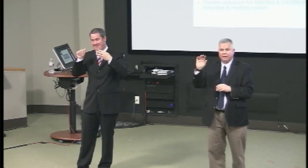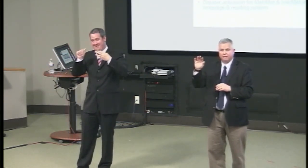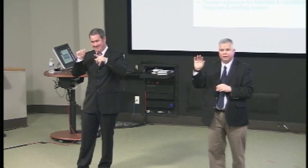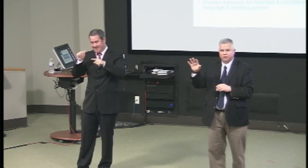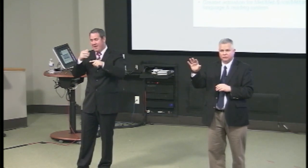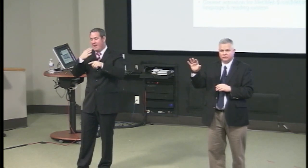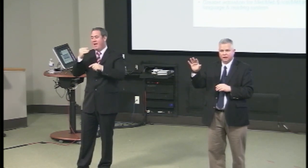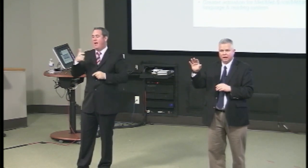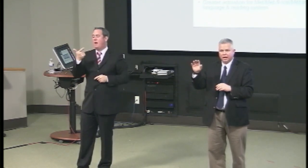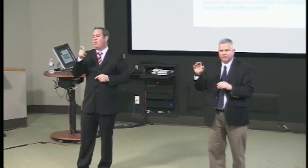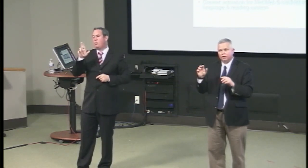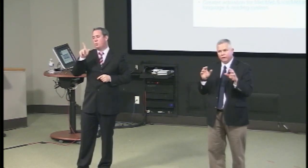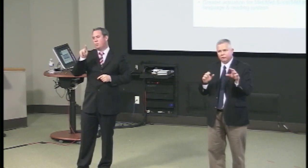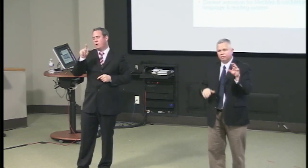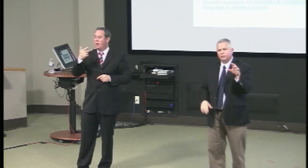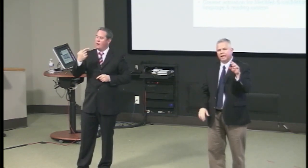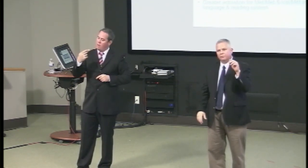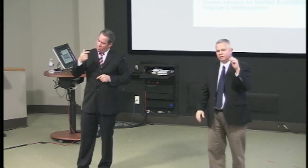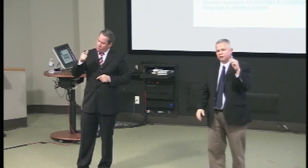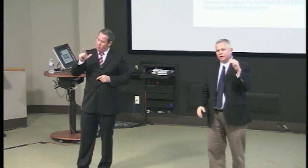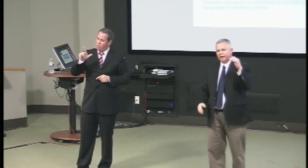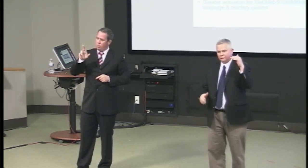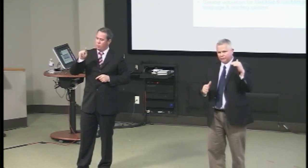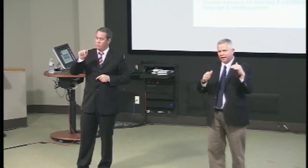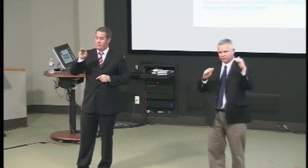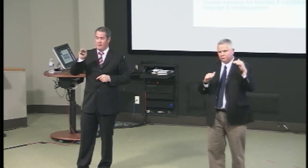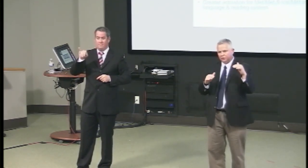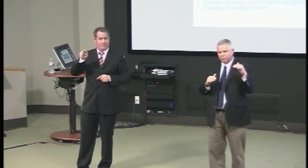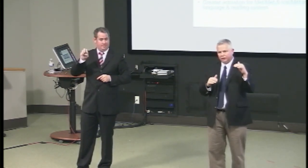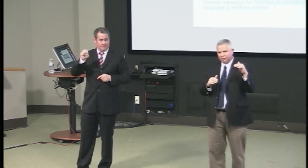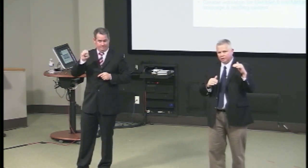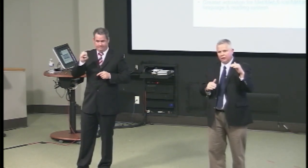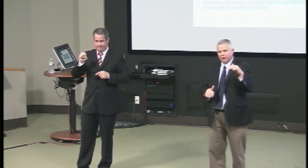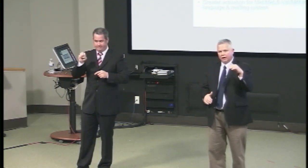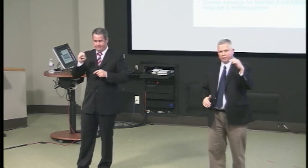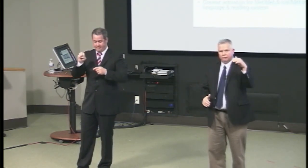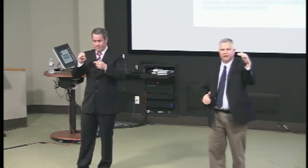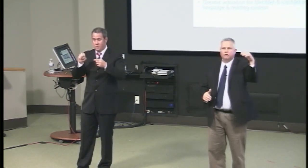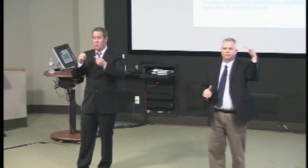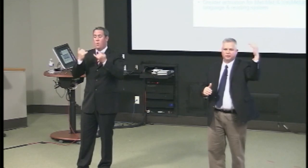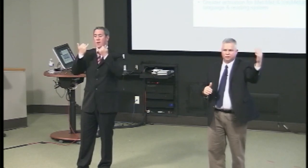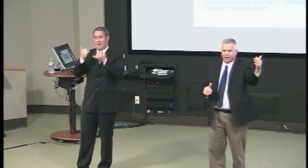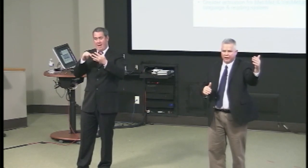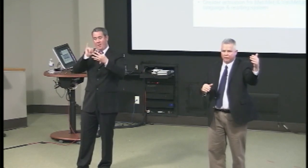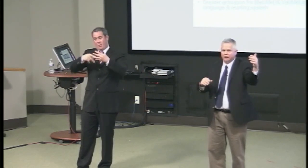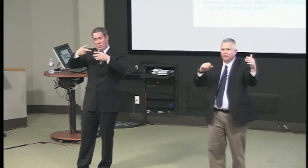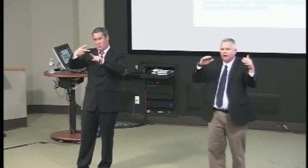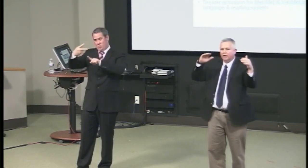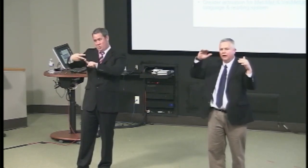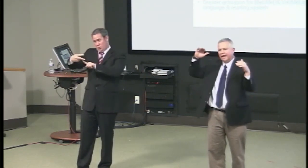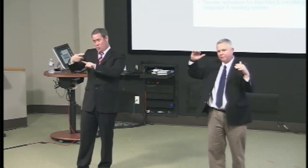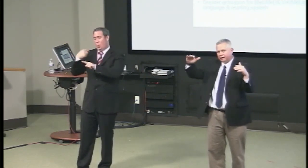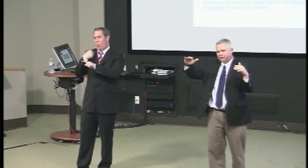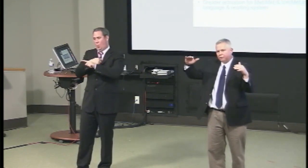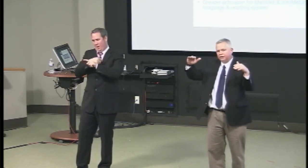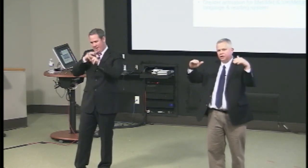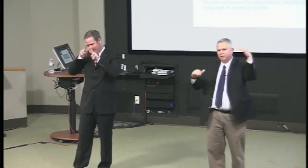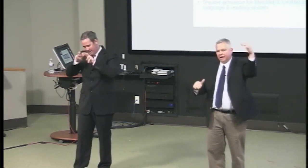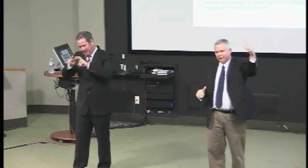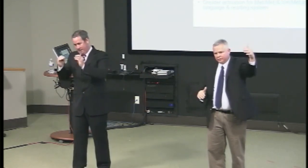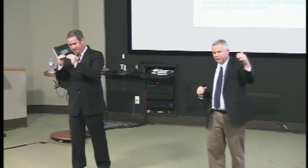GABAergic genes, GABA family genes. And so we'll be able to look at the relation between polymorphisms